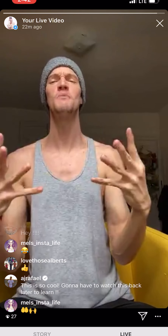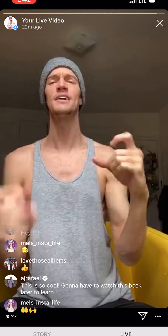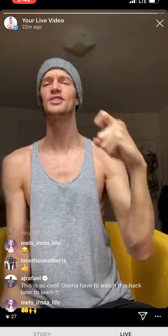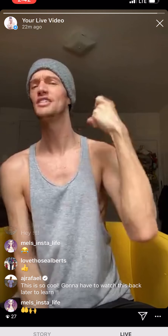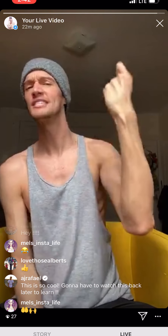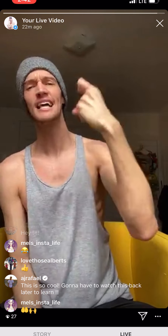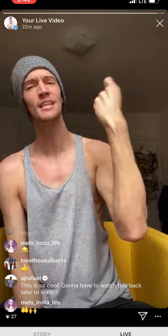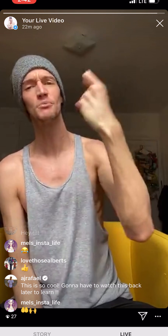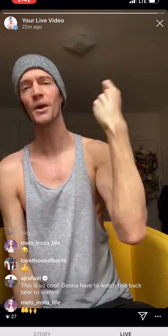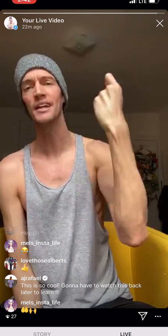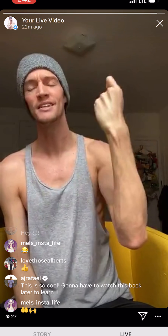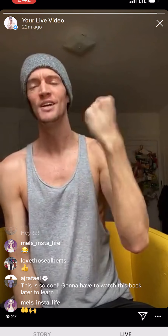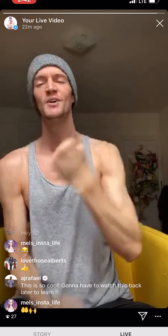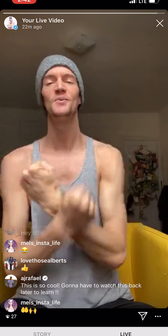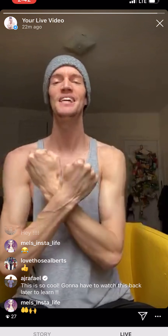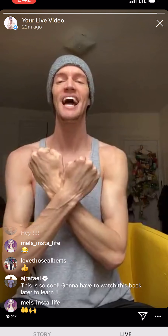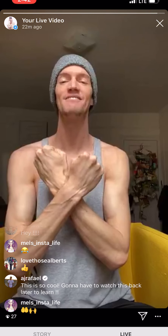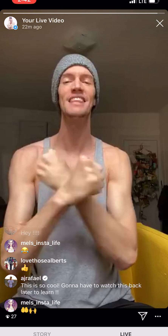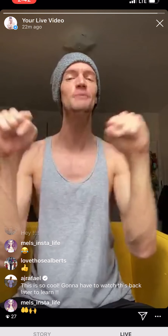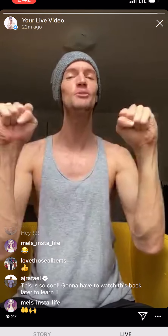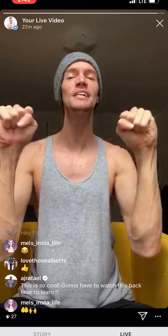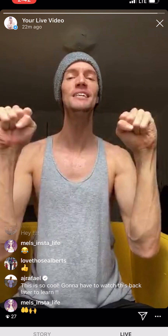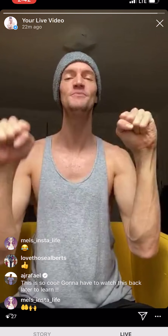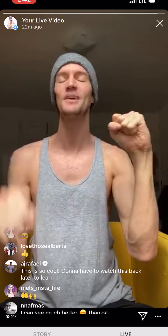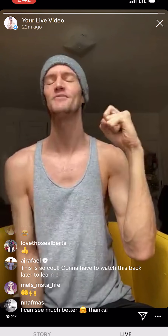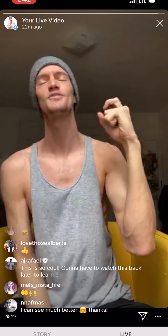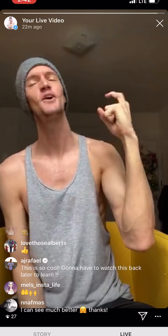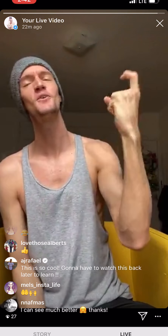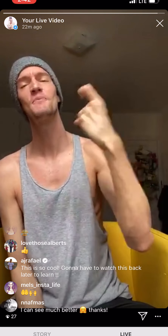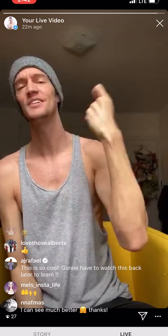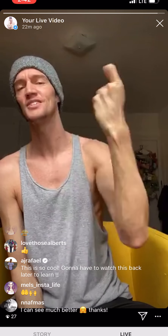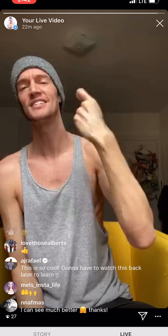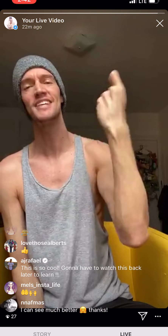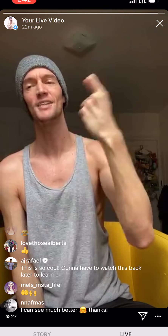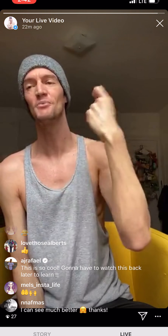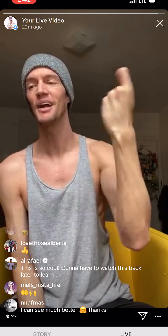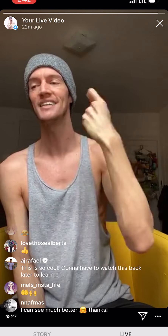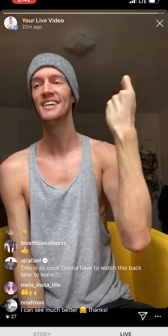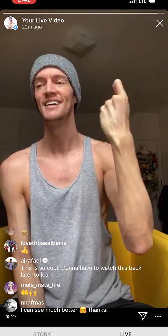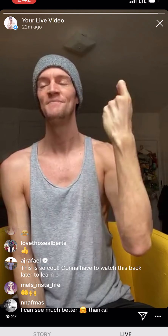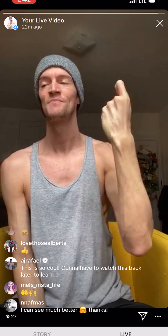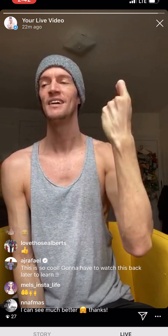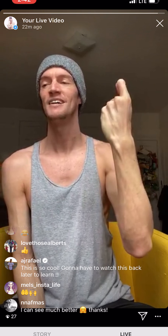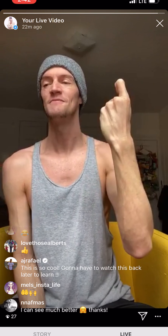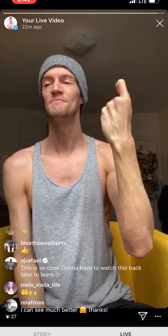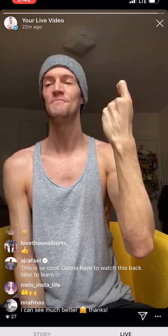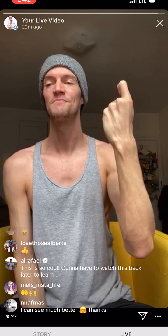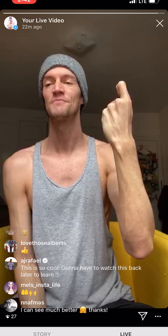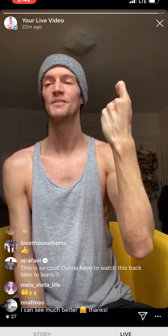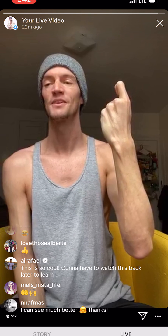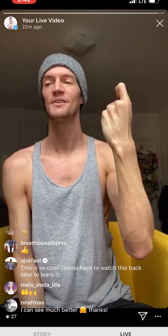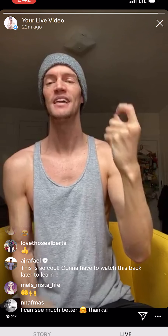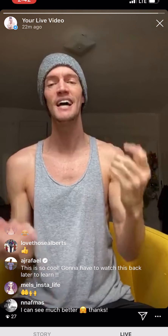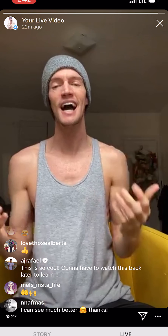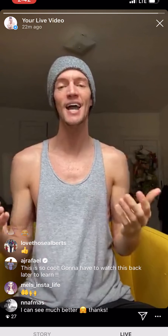to celebrate. We have liberty. We have so much to celebrate. Um, yeah, I hope